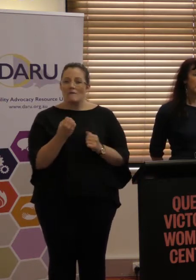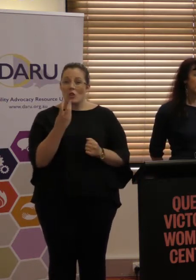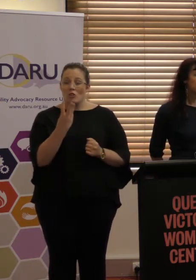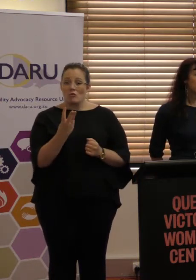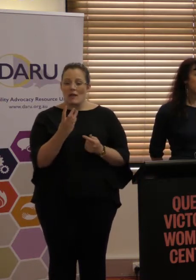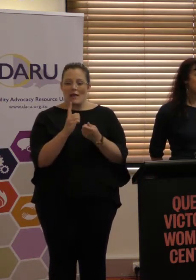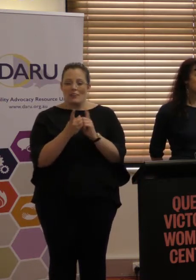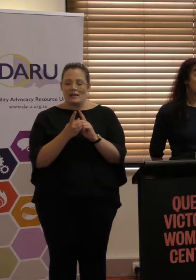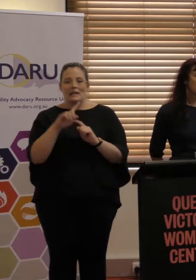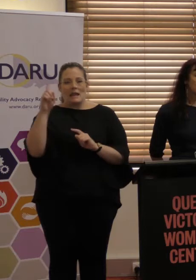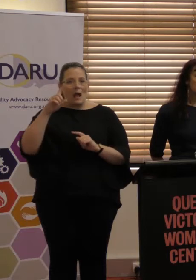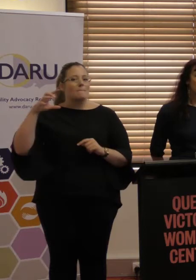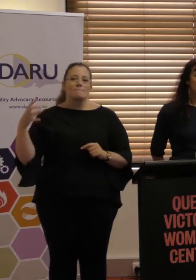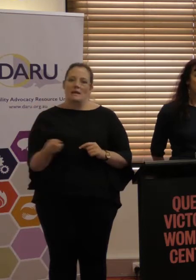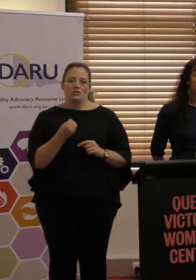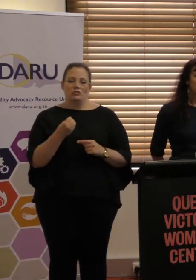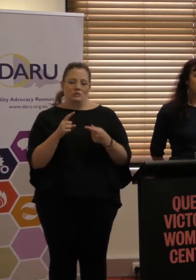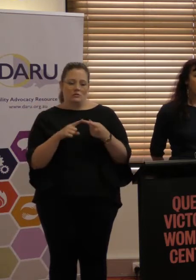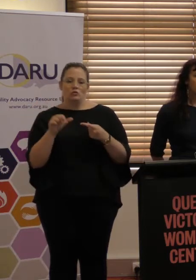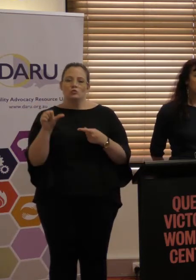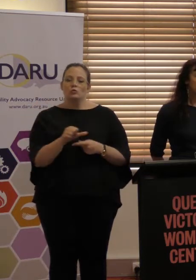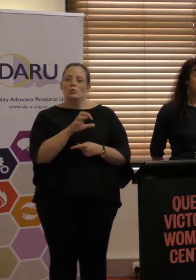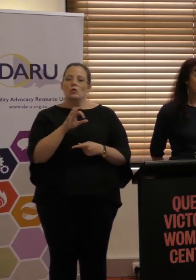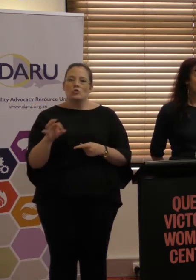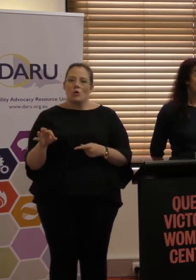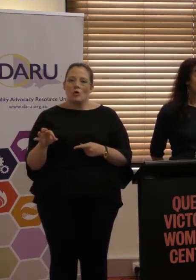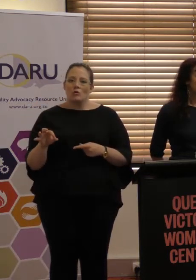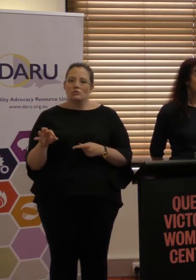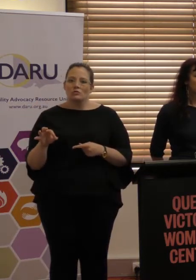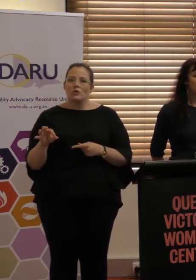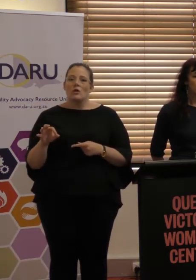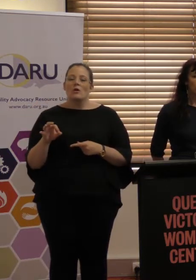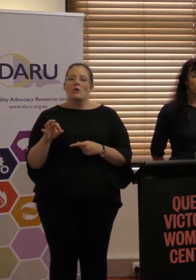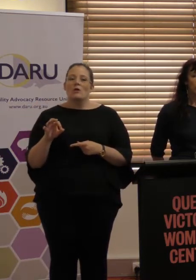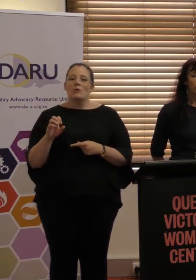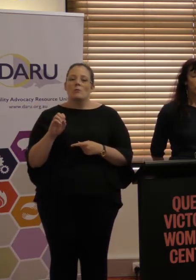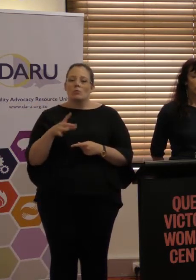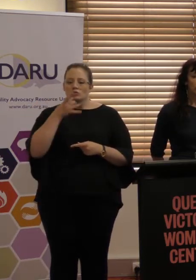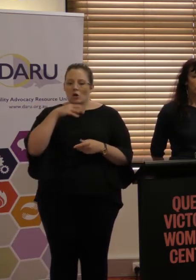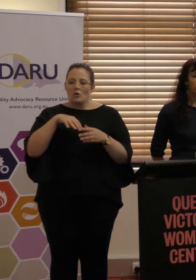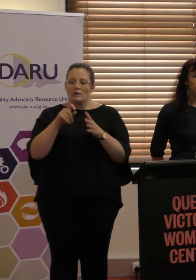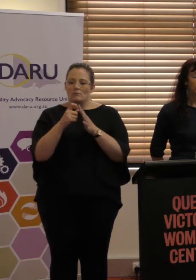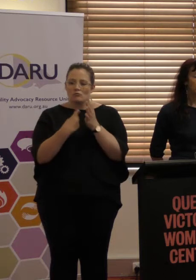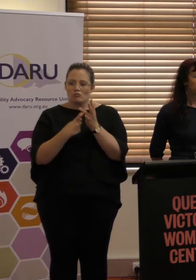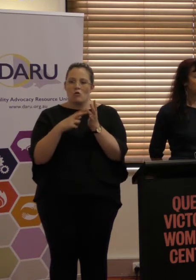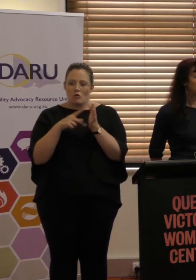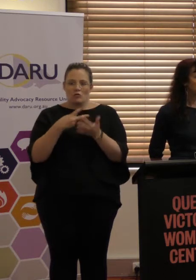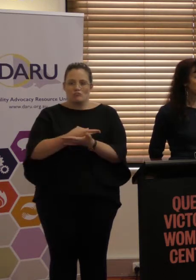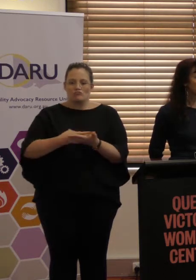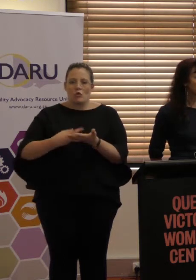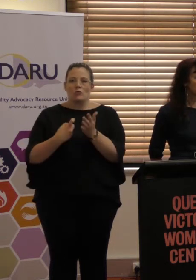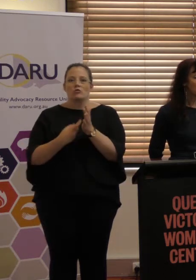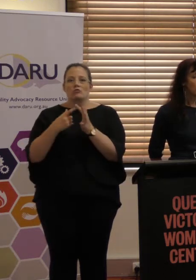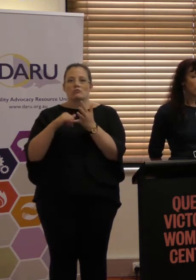absolutely mandatory now. You shouldn't subject a child to prone restraint, which is good because you can kill them by